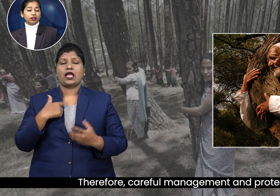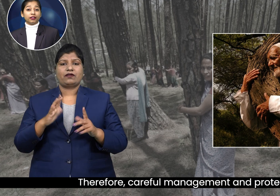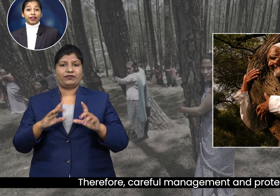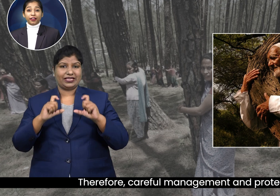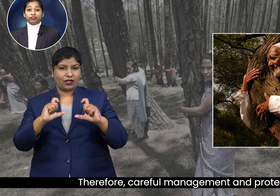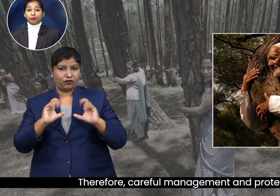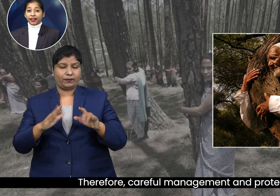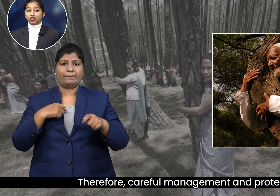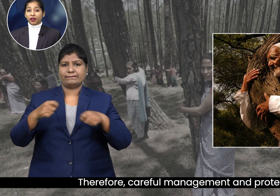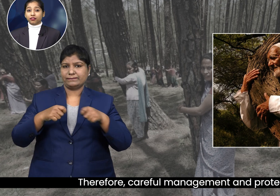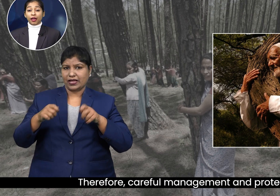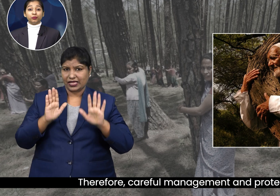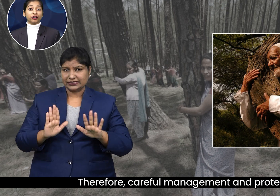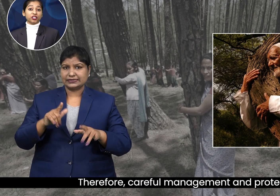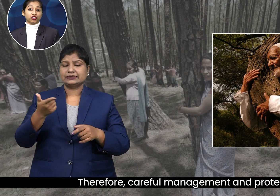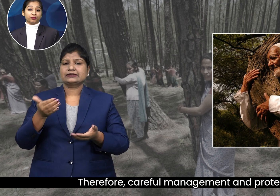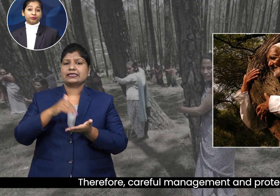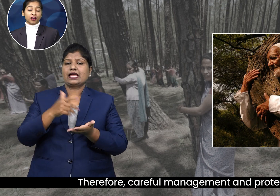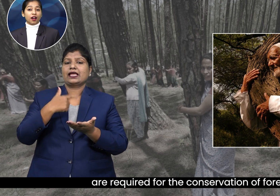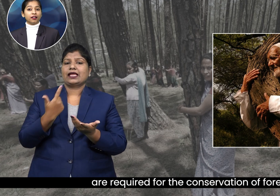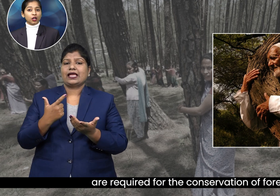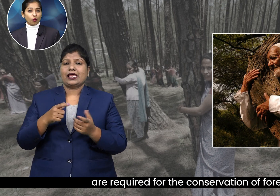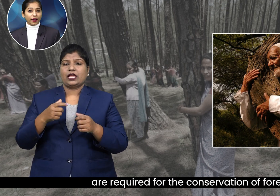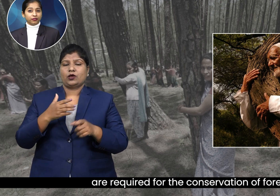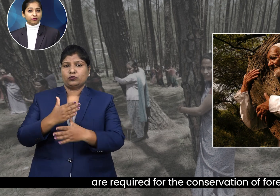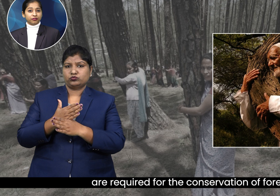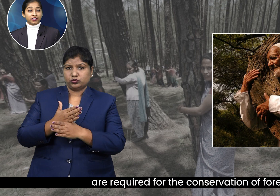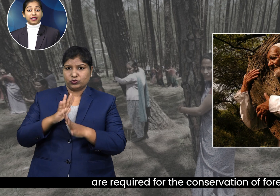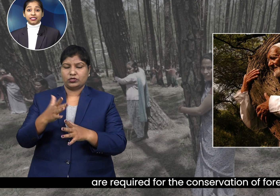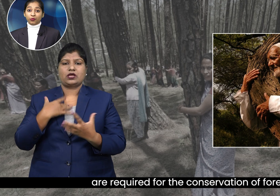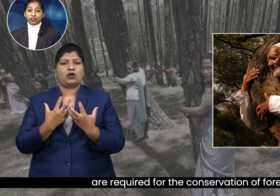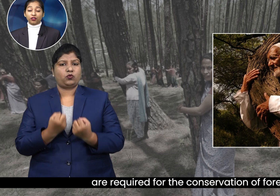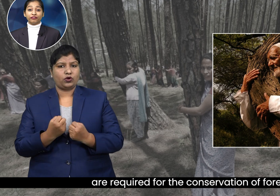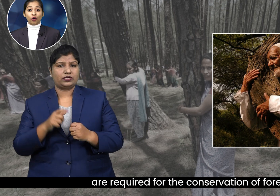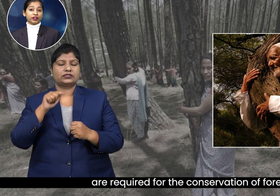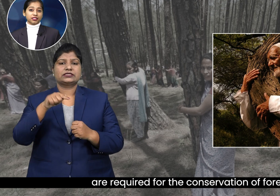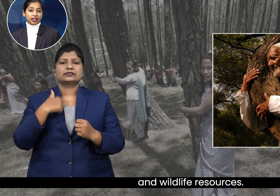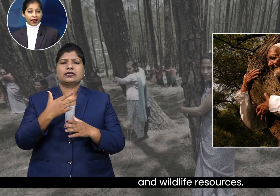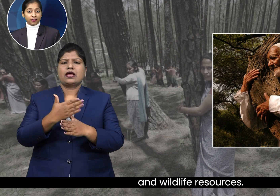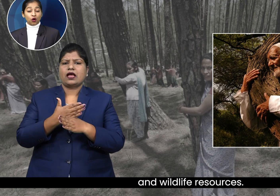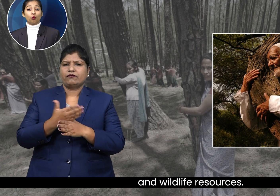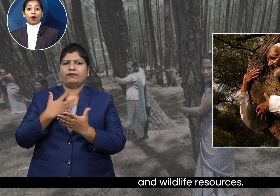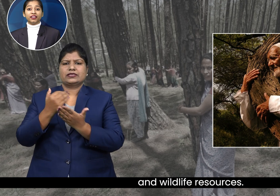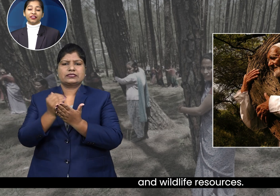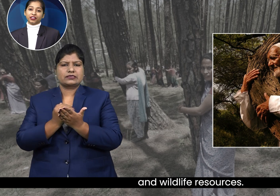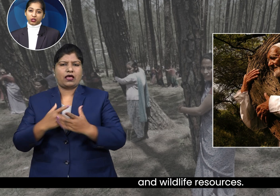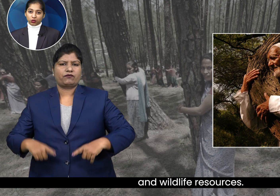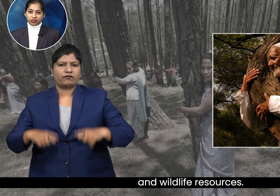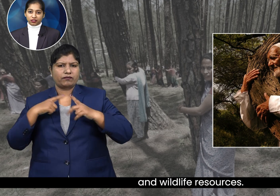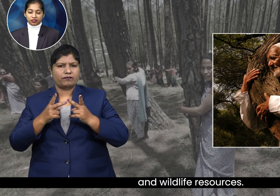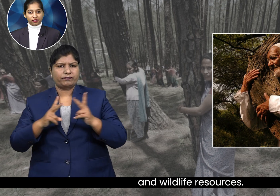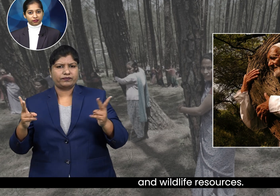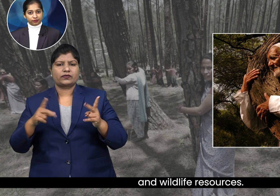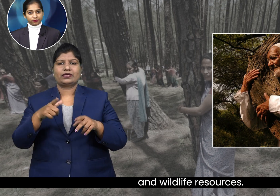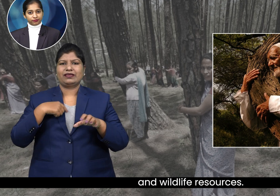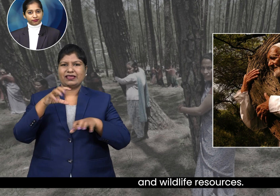Therefore, careful management and protection are required for the conservation of forest and wildlife